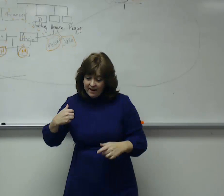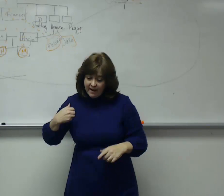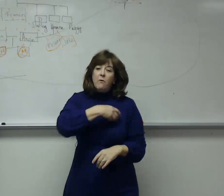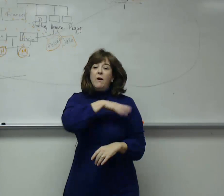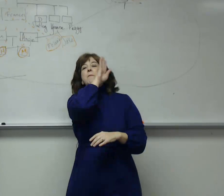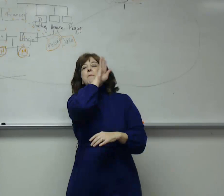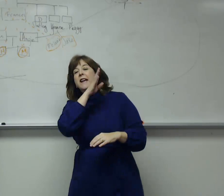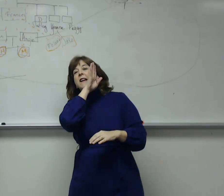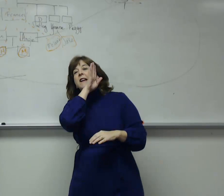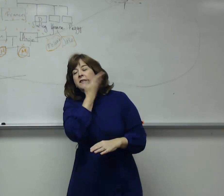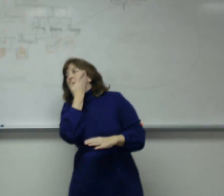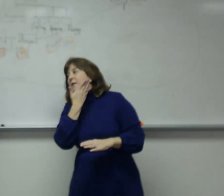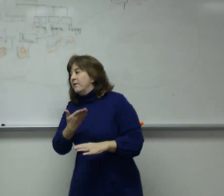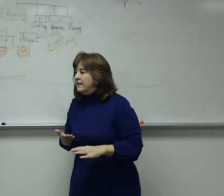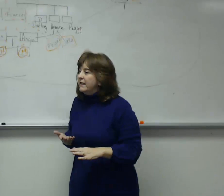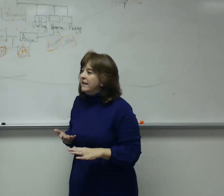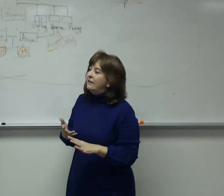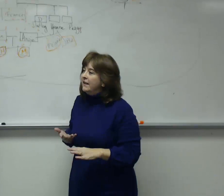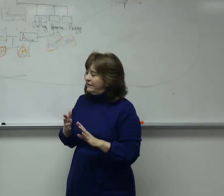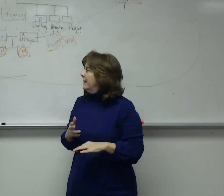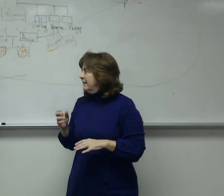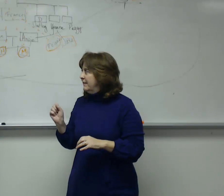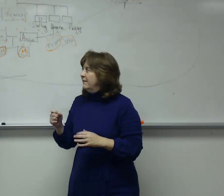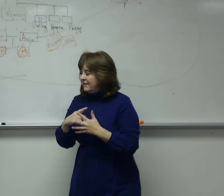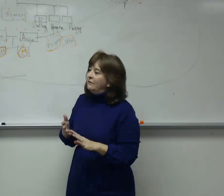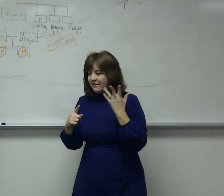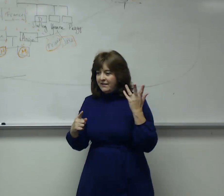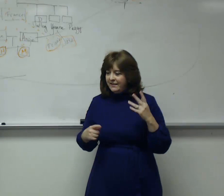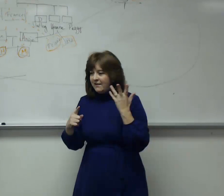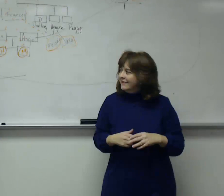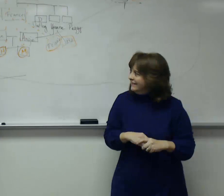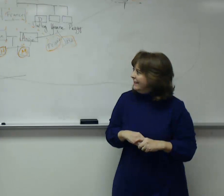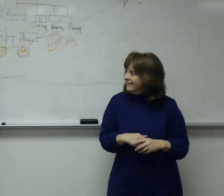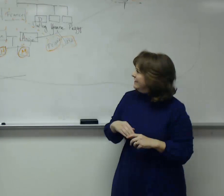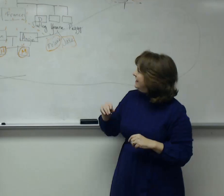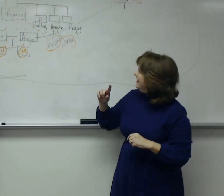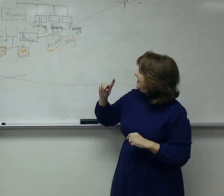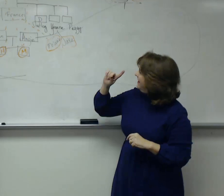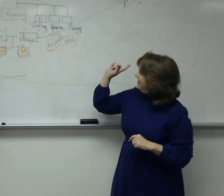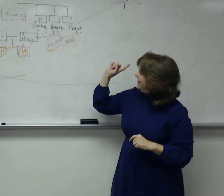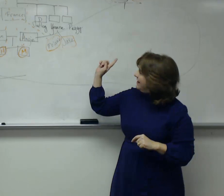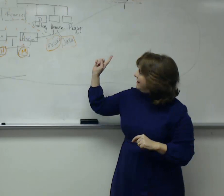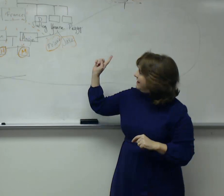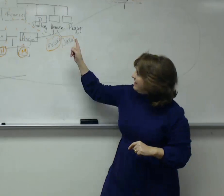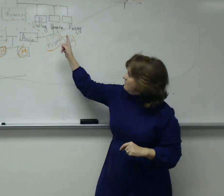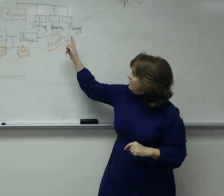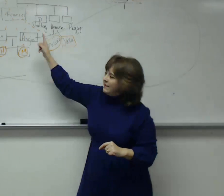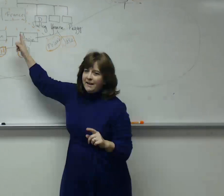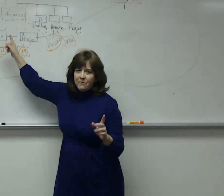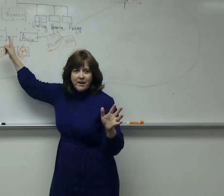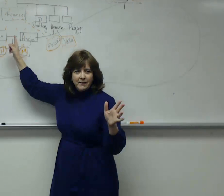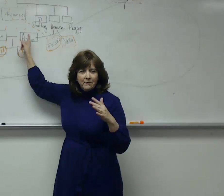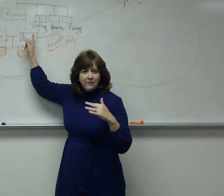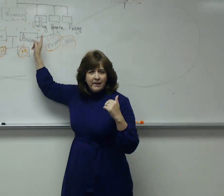eye, wipe your necklace up on yourself. Yes, you can do all these. Yes. It was, what else have we,